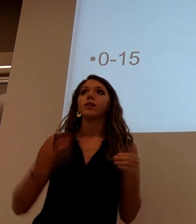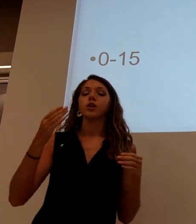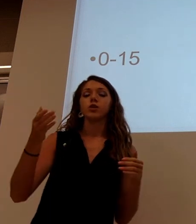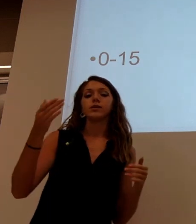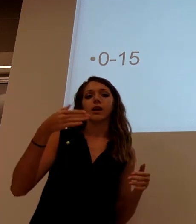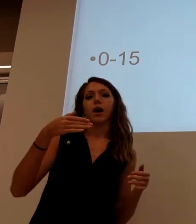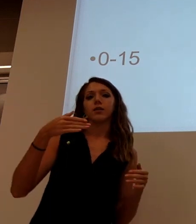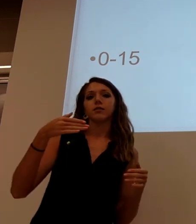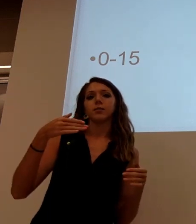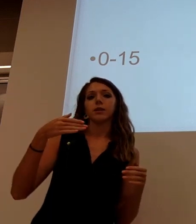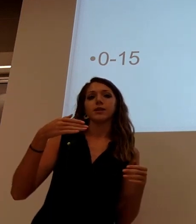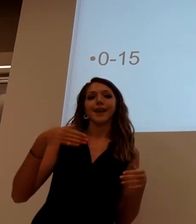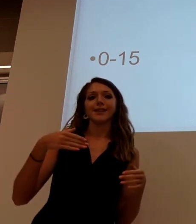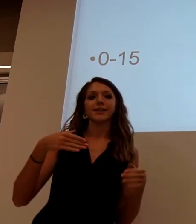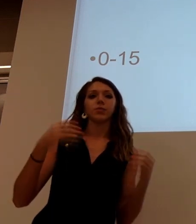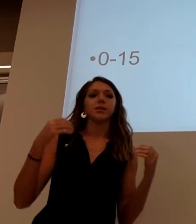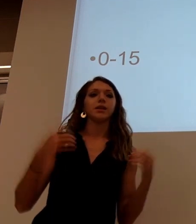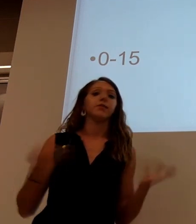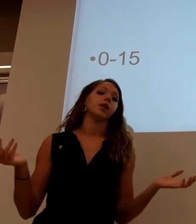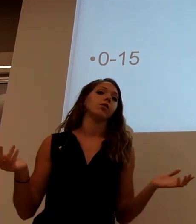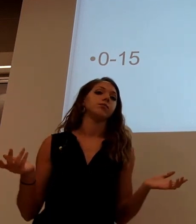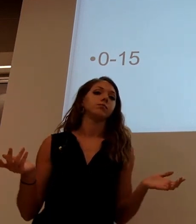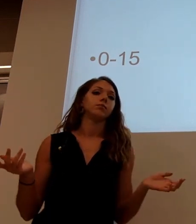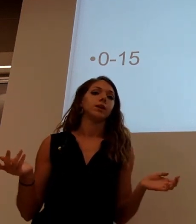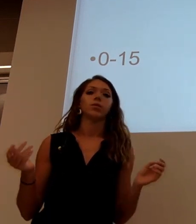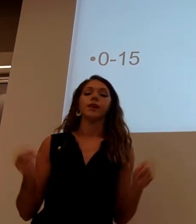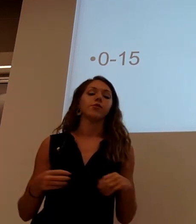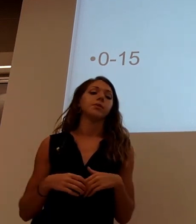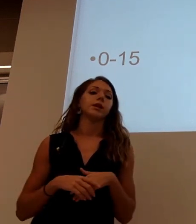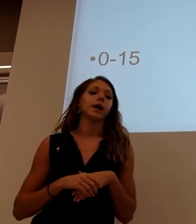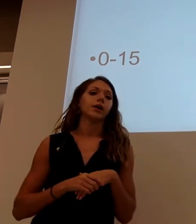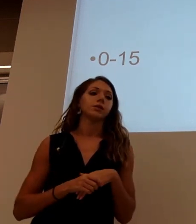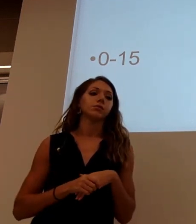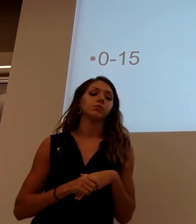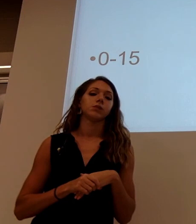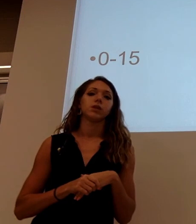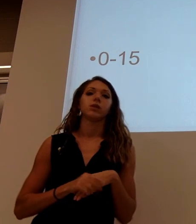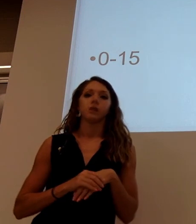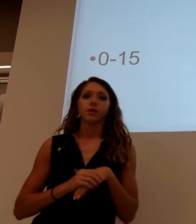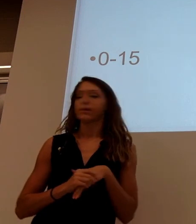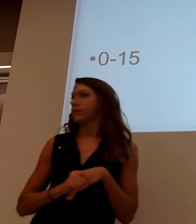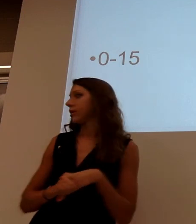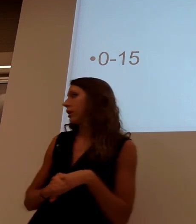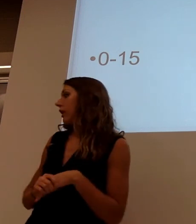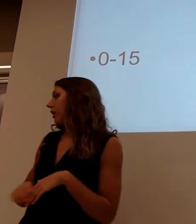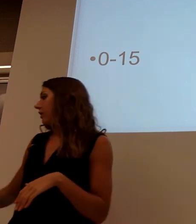that you sign to be tested will be in video. Okay. It will never be in class. Okay. Yes.